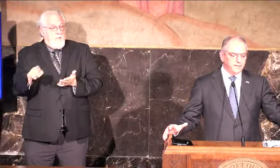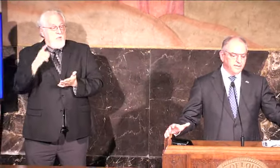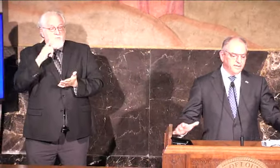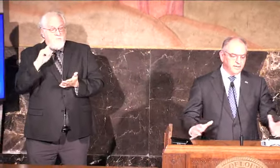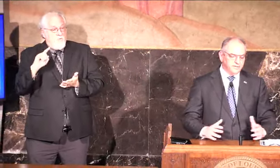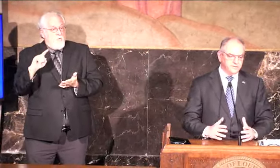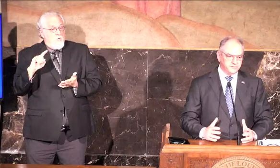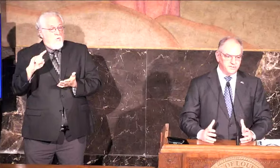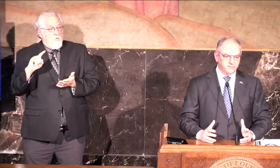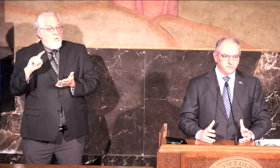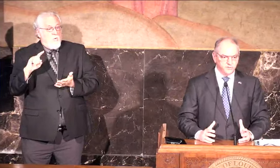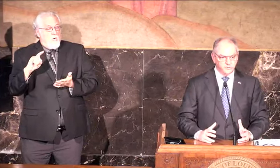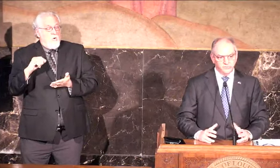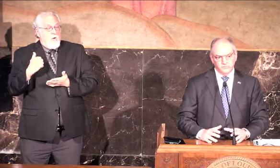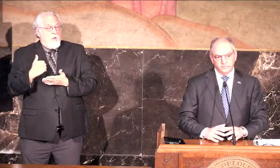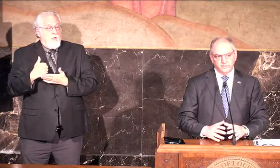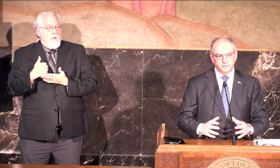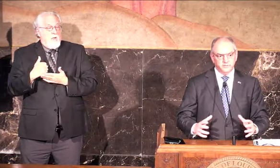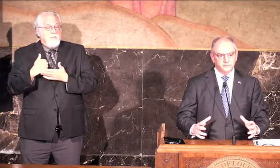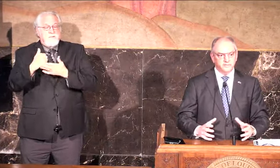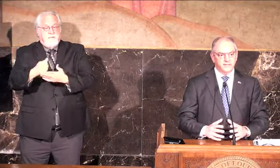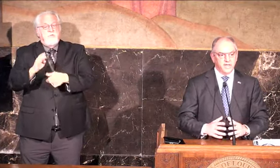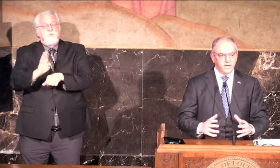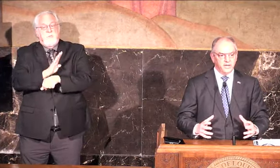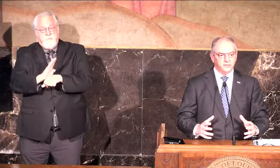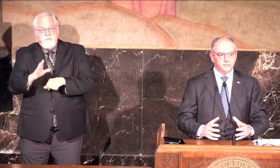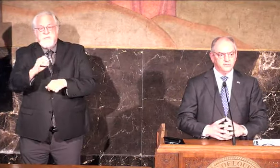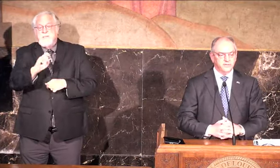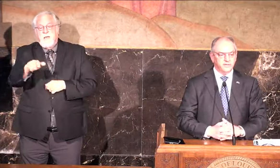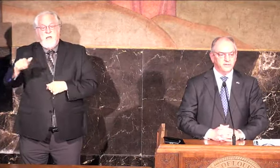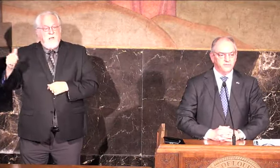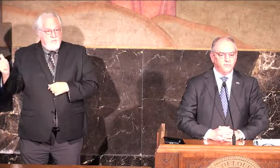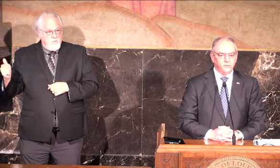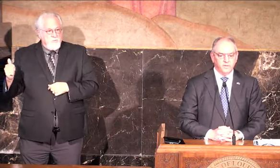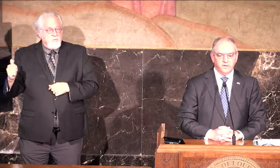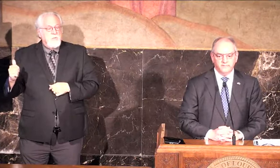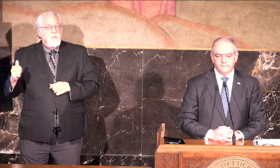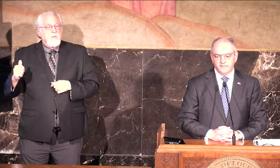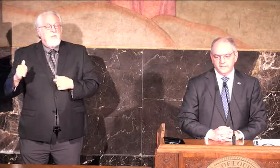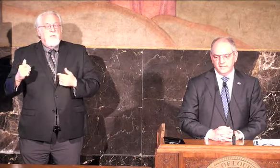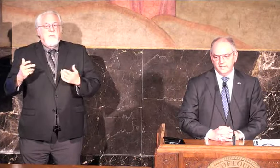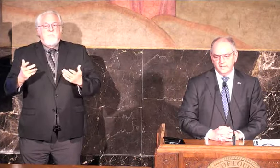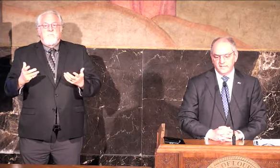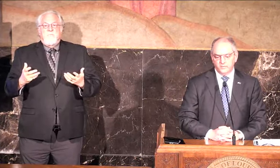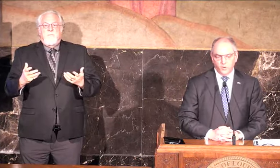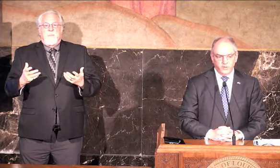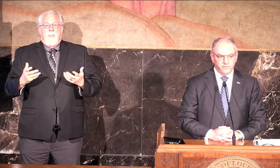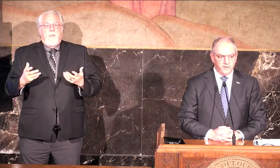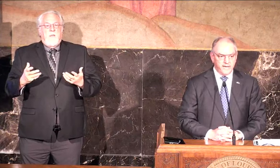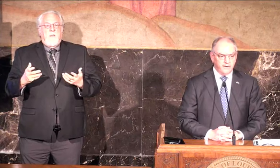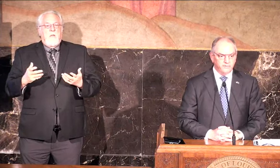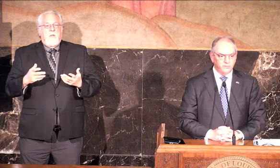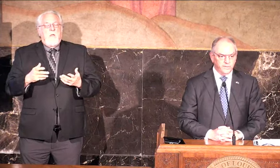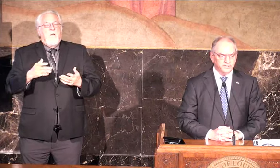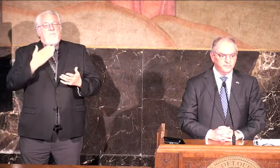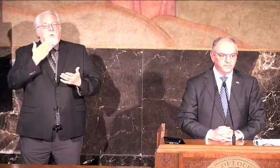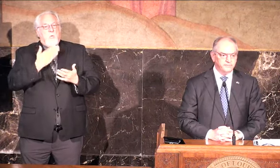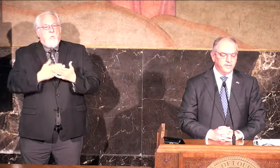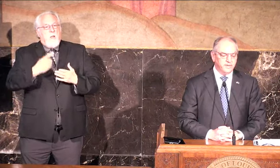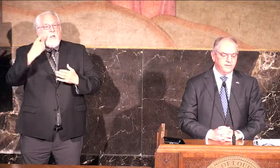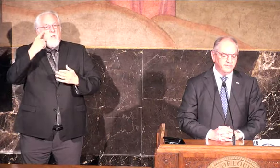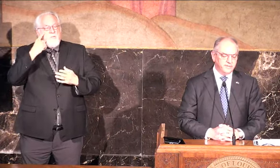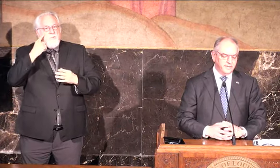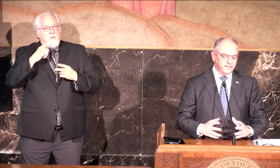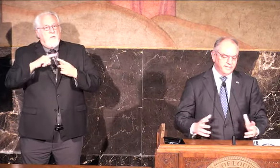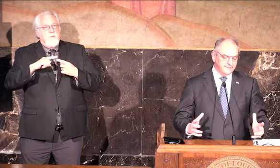any assistance to businesses and others in the form of well thought out, reasonable